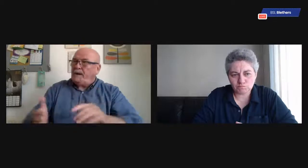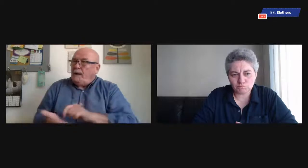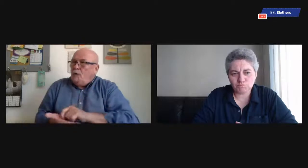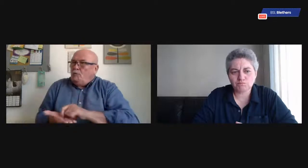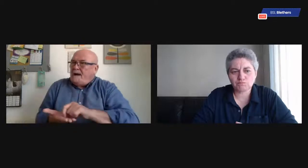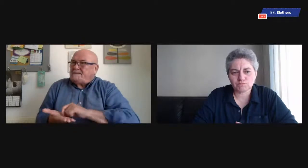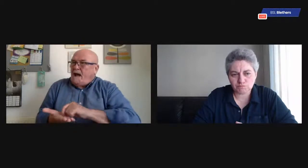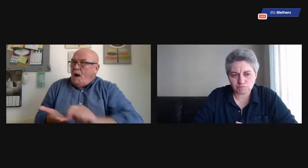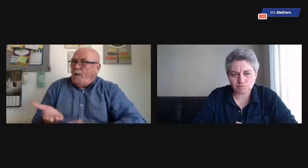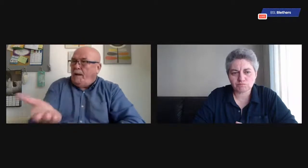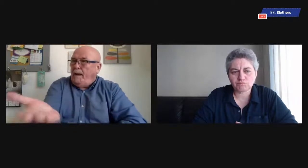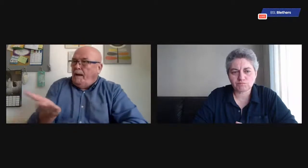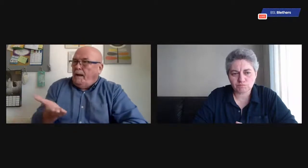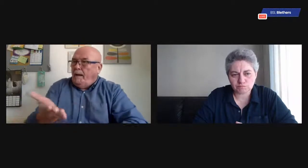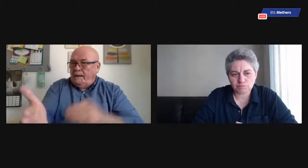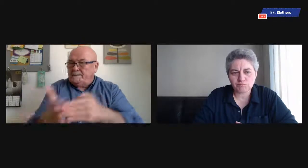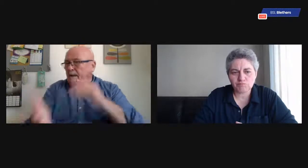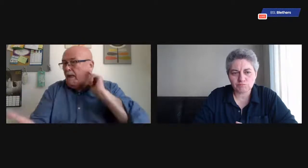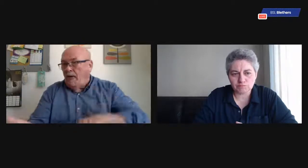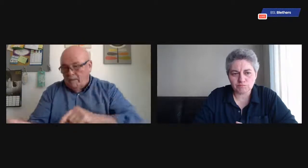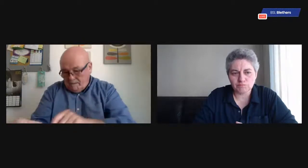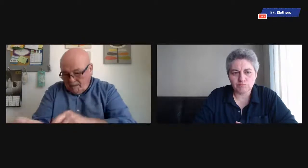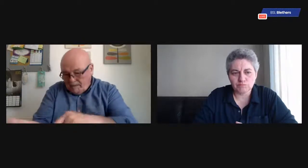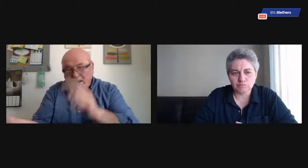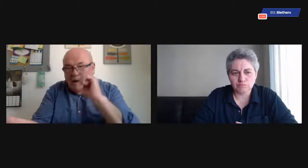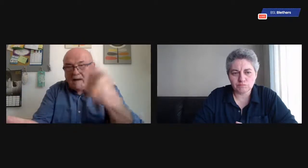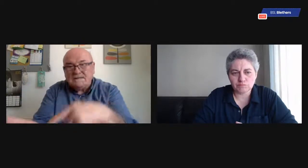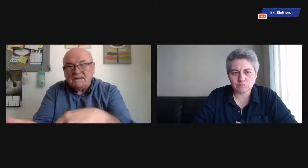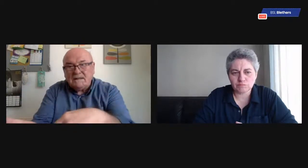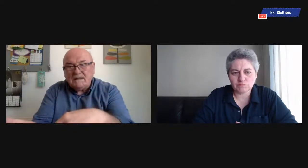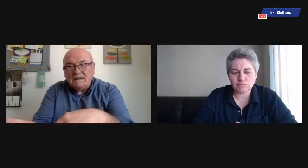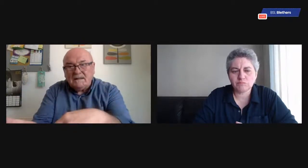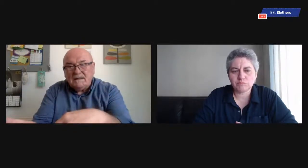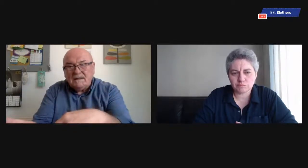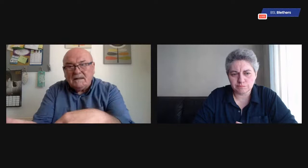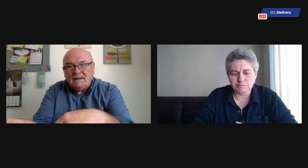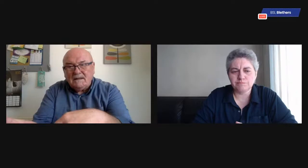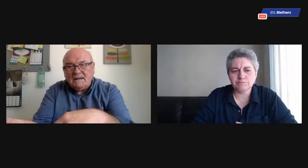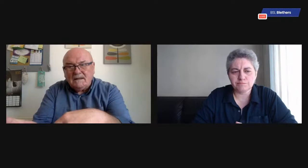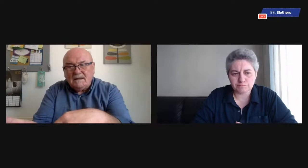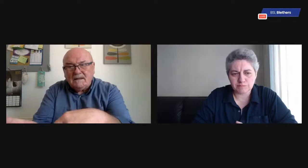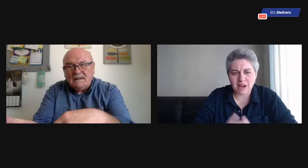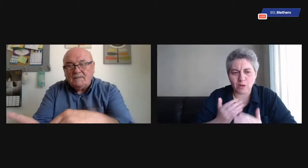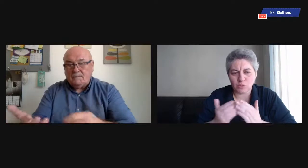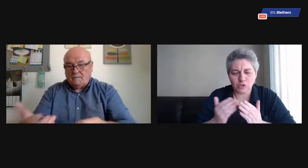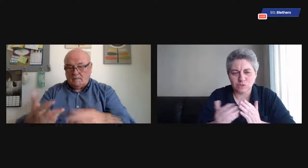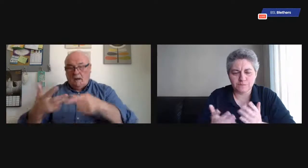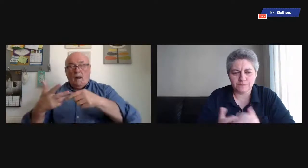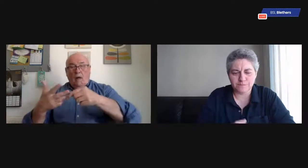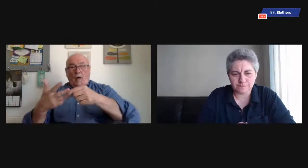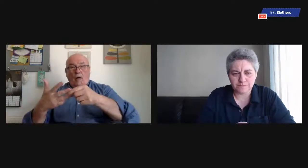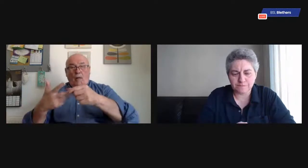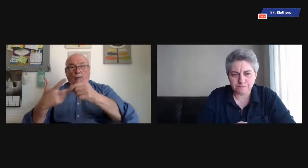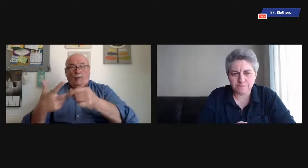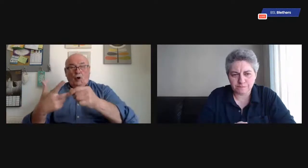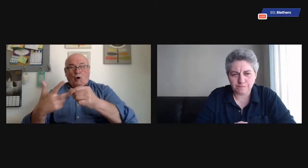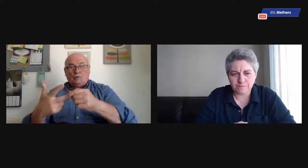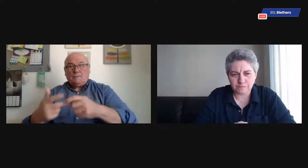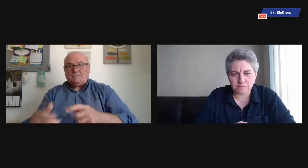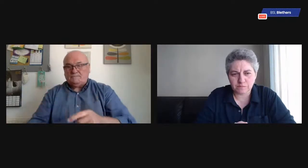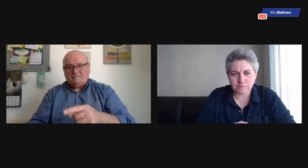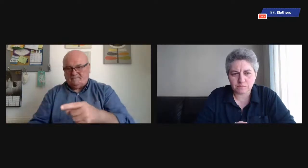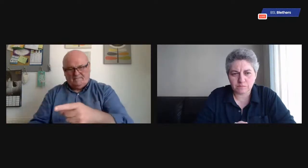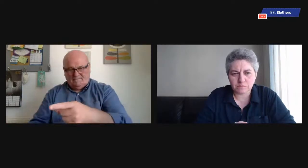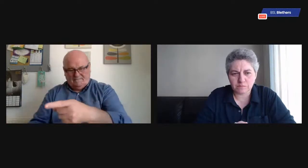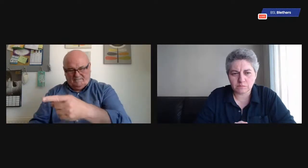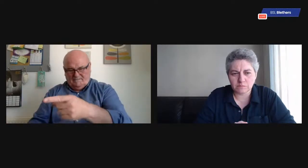make context out of that you can understand. Uh, and then, we were just able to